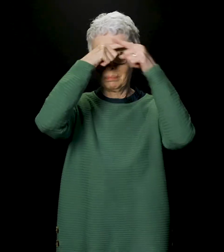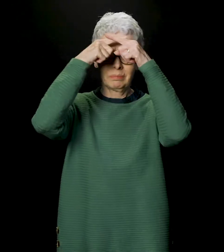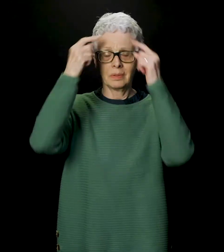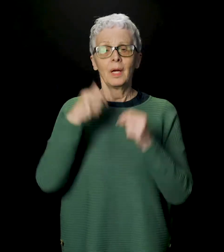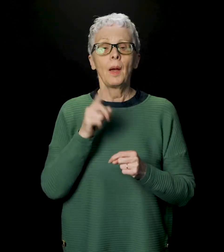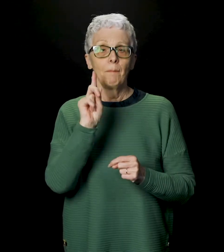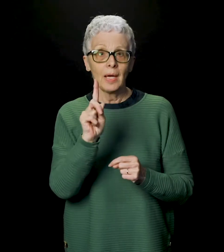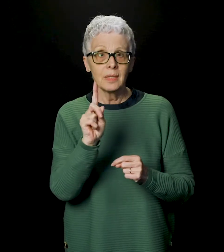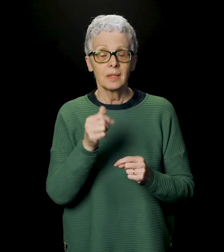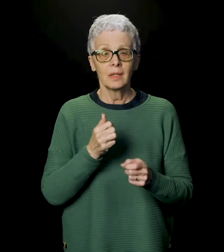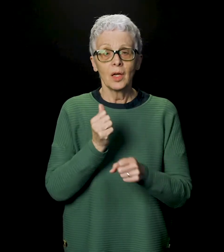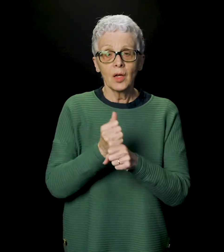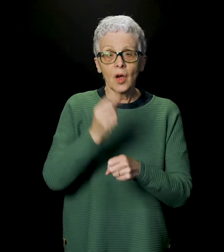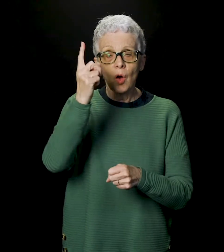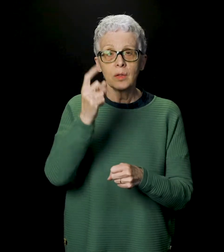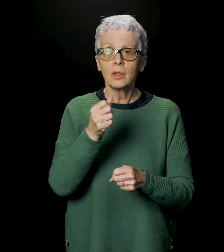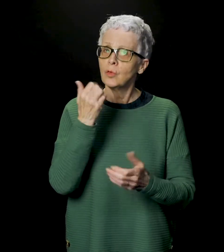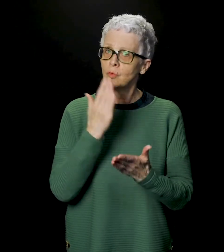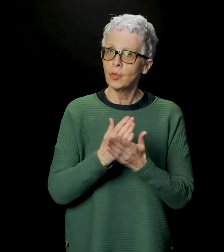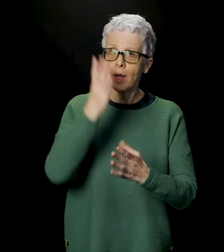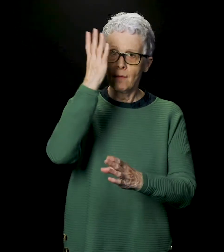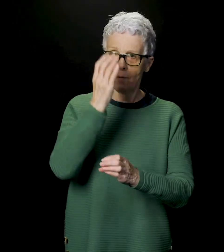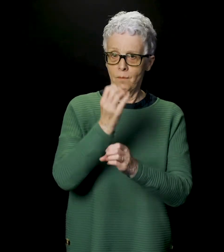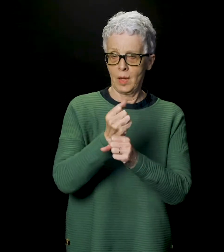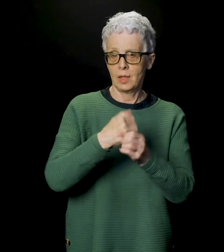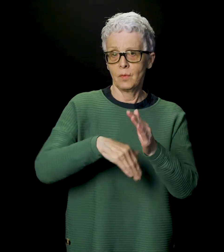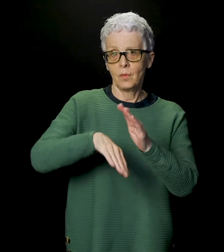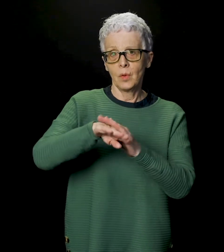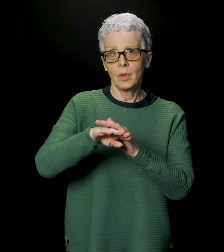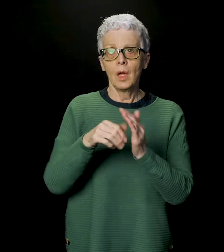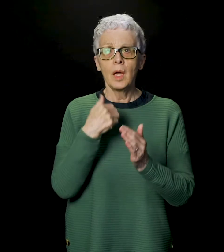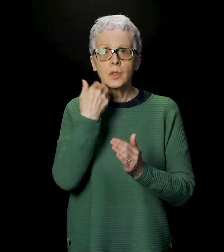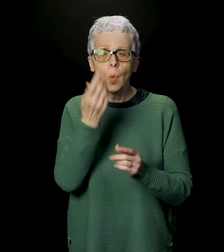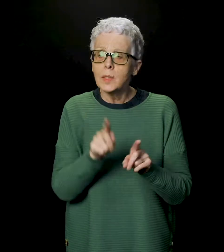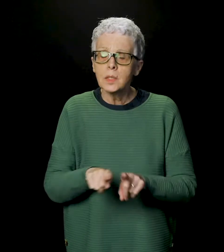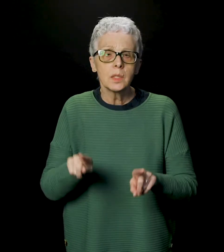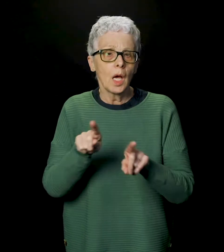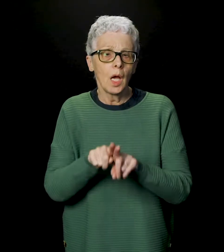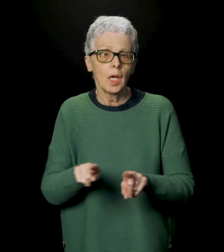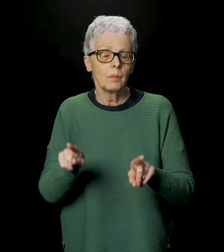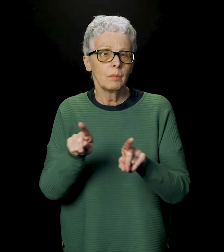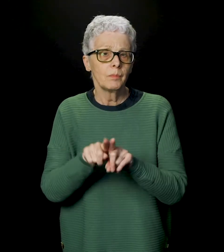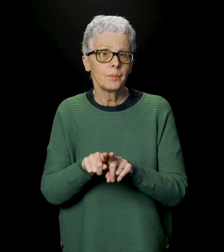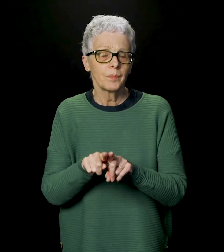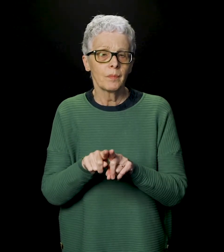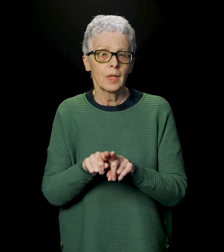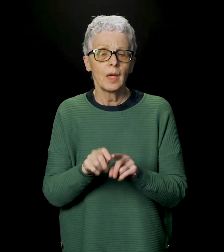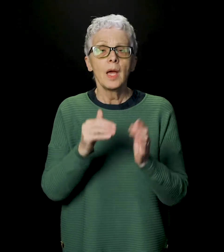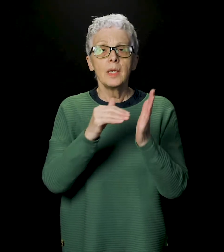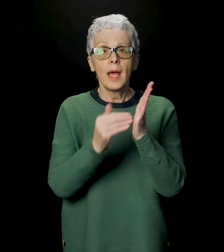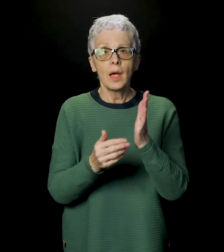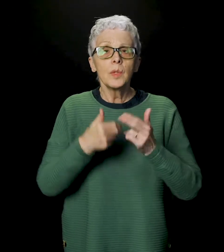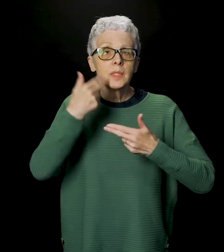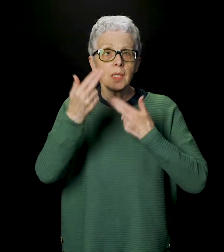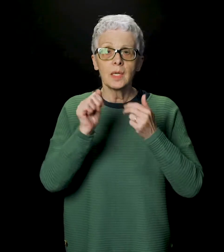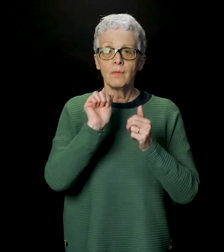you know what? God is faithful. He is steadfast and dependable. And right now we're going to sing of